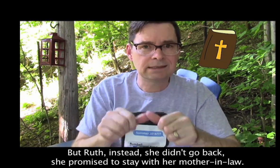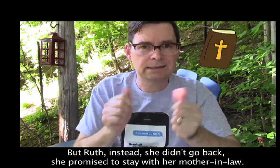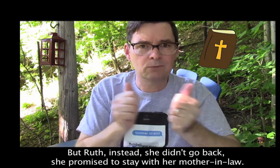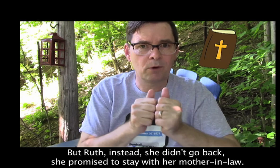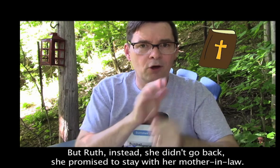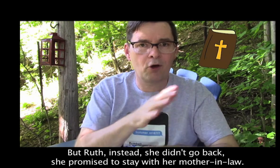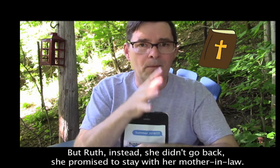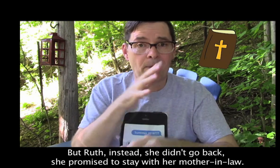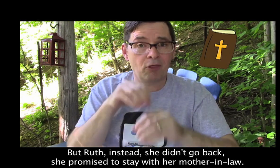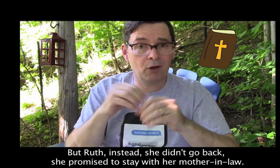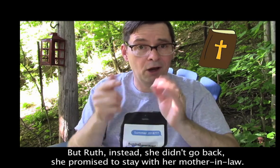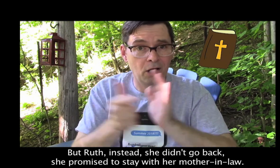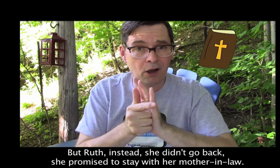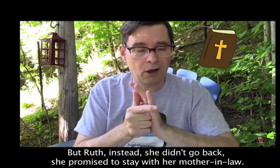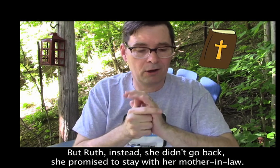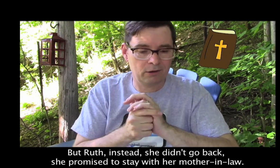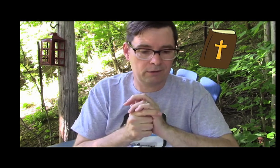to stay with her mother-in-law.